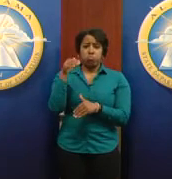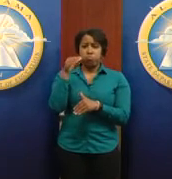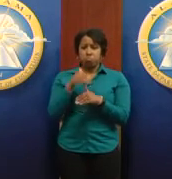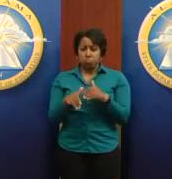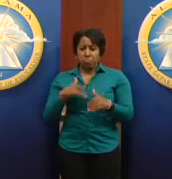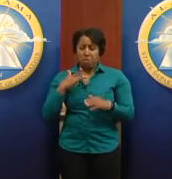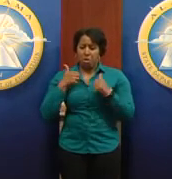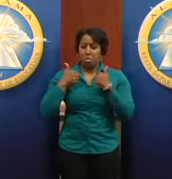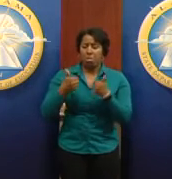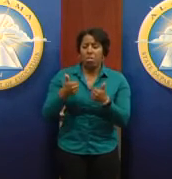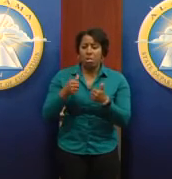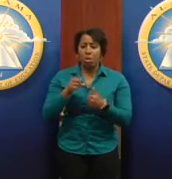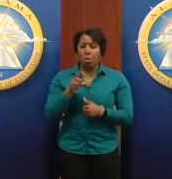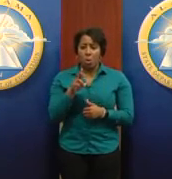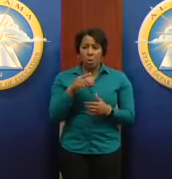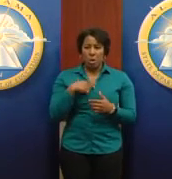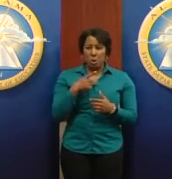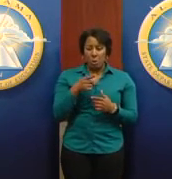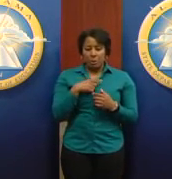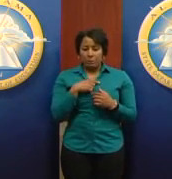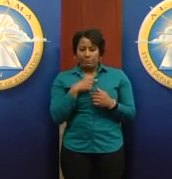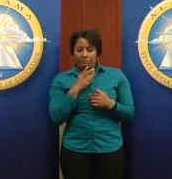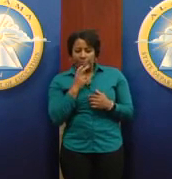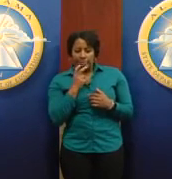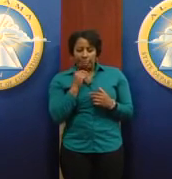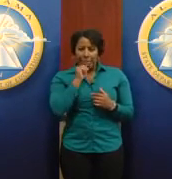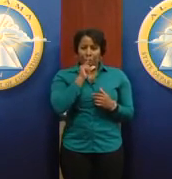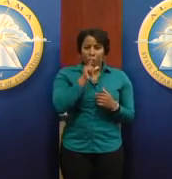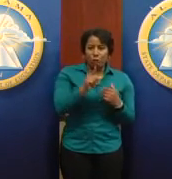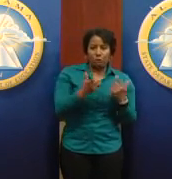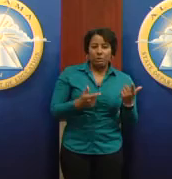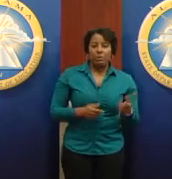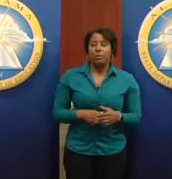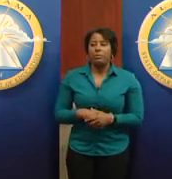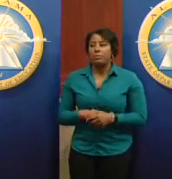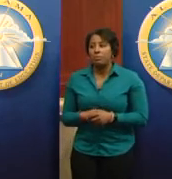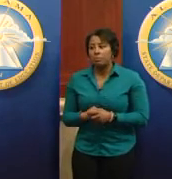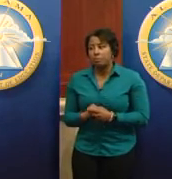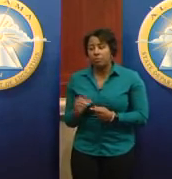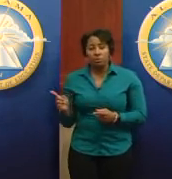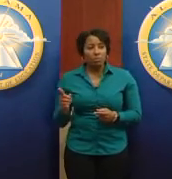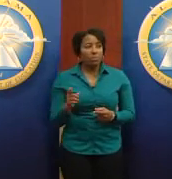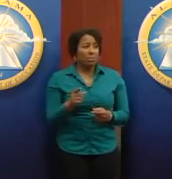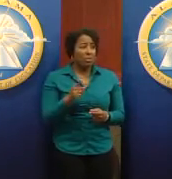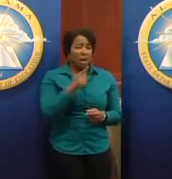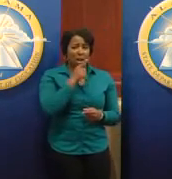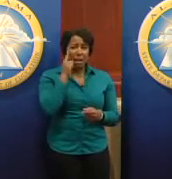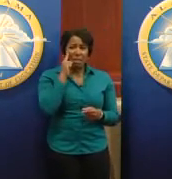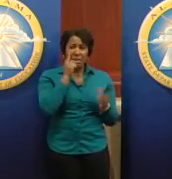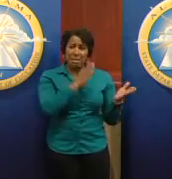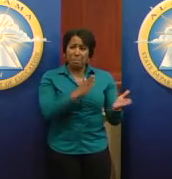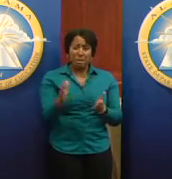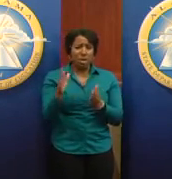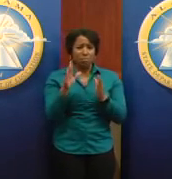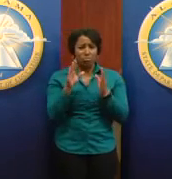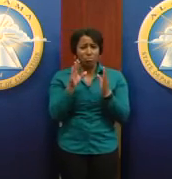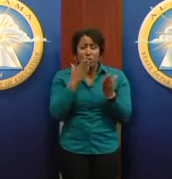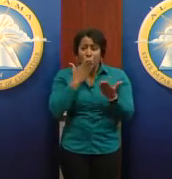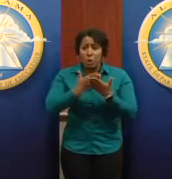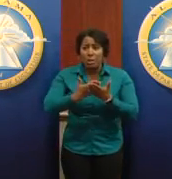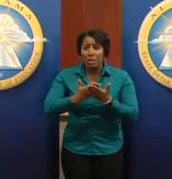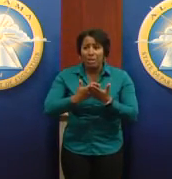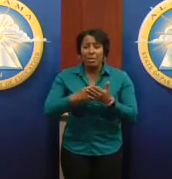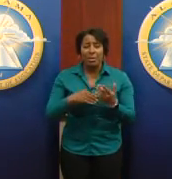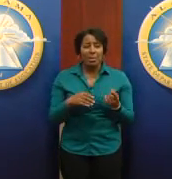Do you have some private reservations about moving forward? I think it's a very good plan, and yet at the same time, I think we're